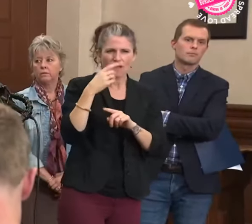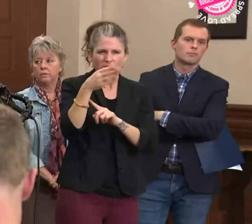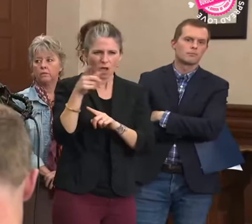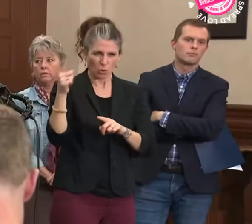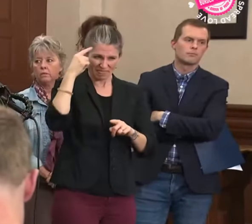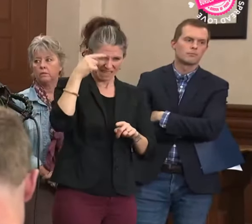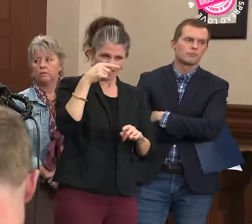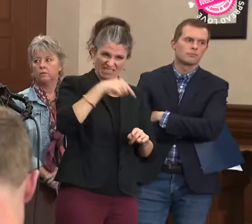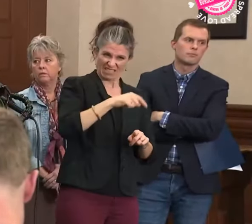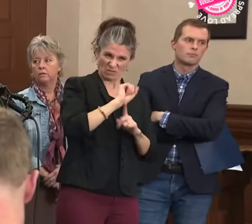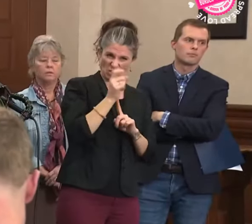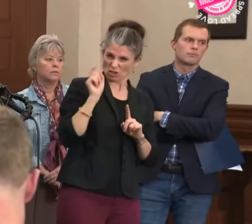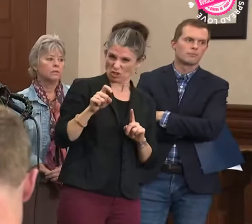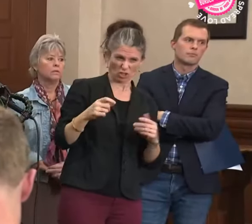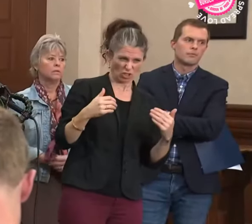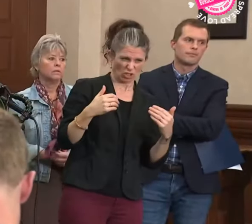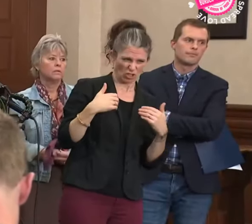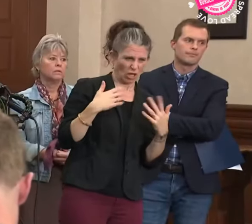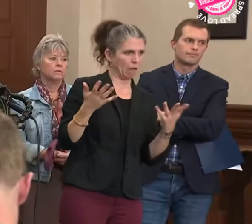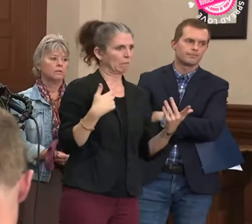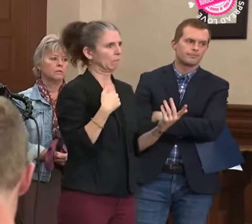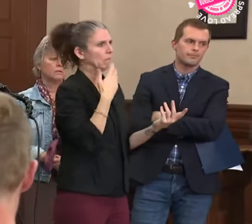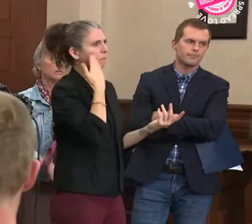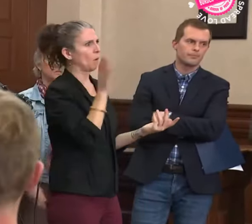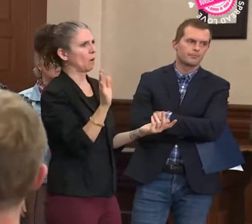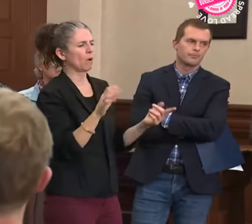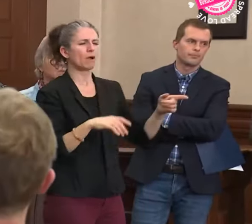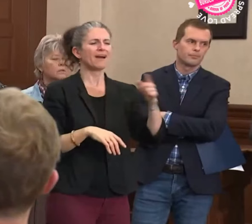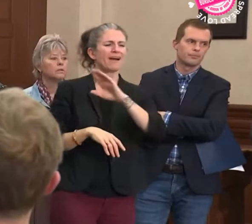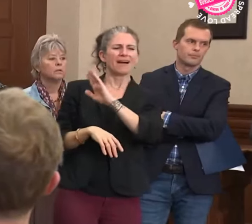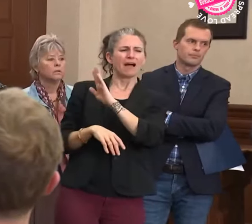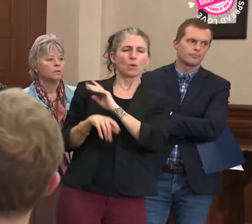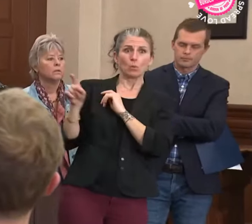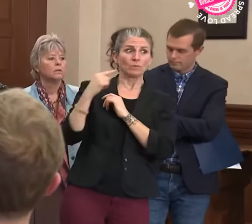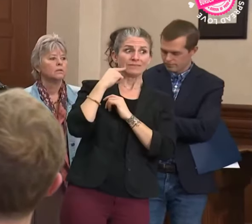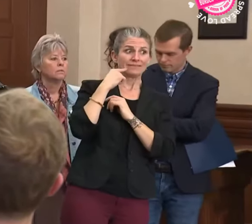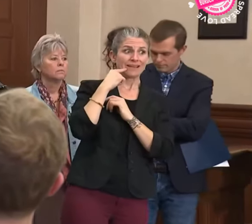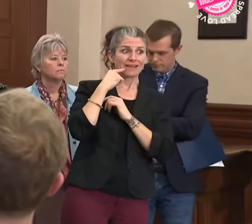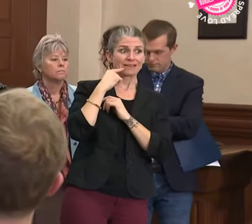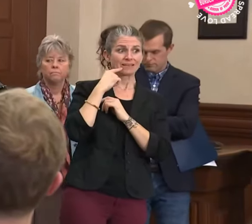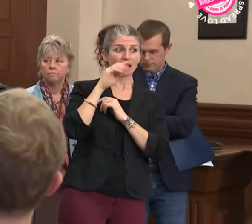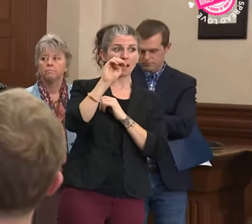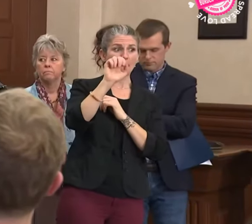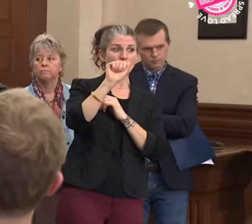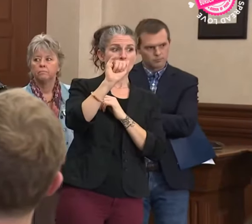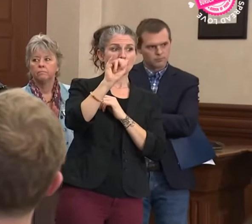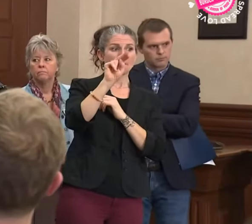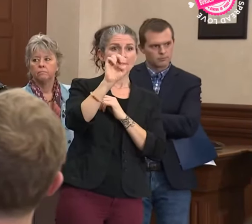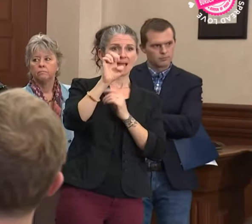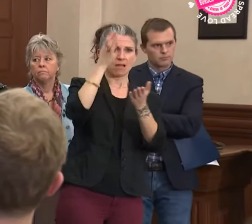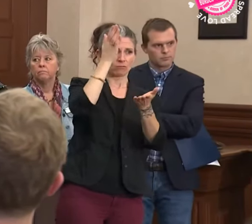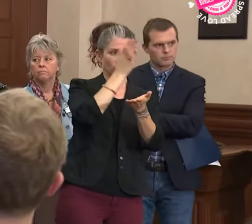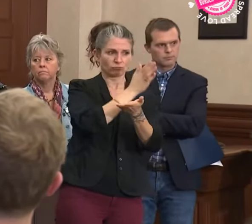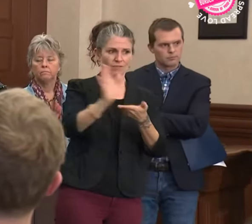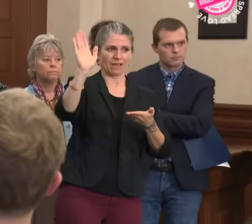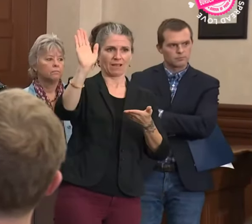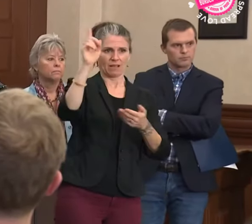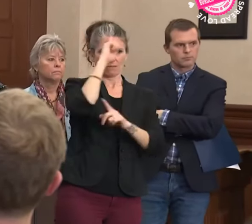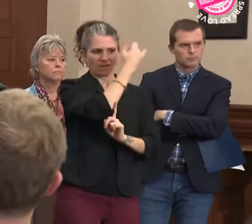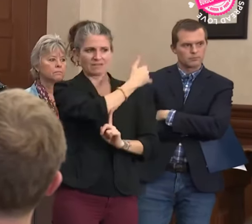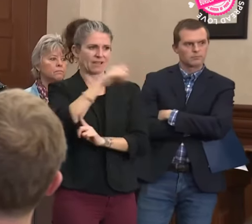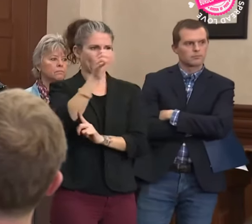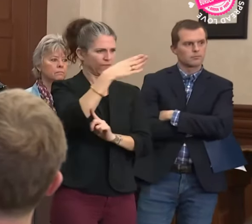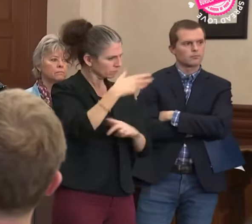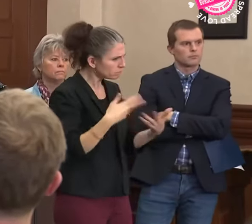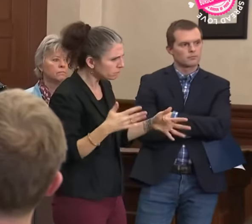To mine, but I don't know. That's a very good question. That Maine got it right when it came to yellow flag. Maine does have a good yellow flag. If it's true,